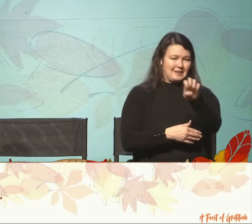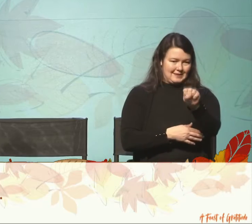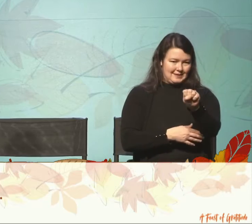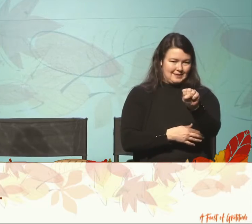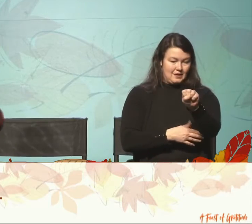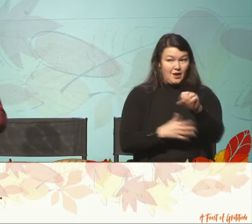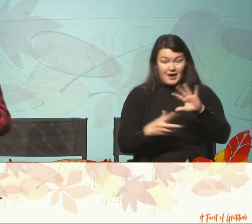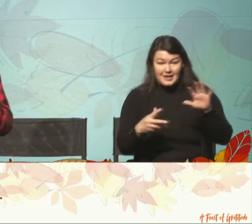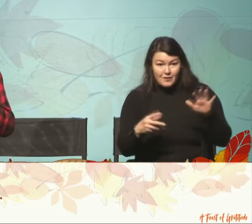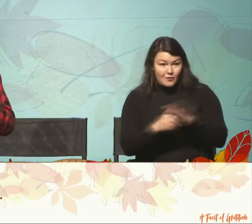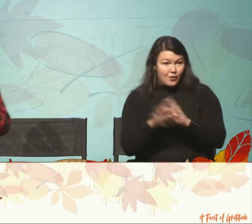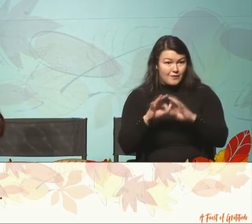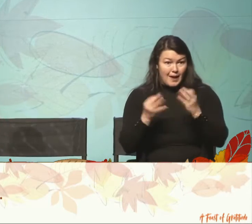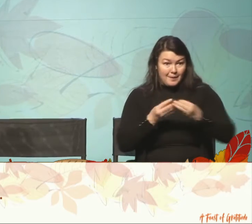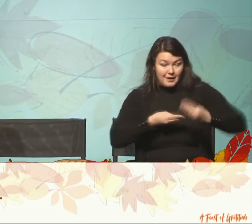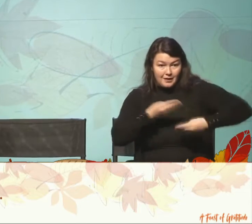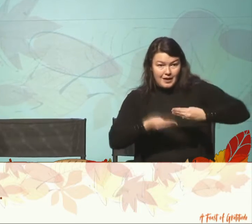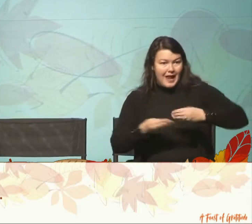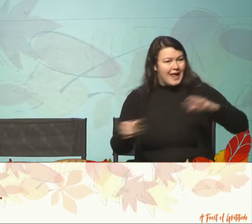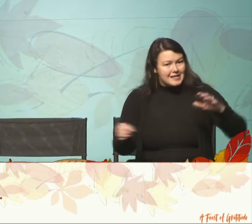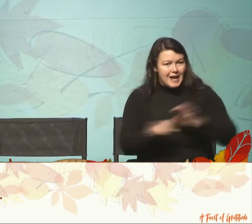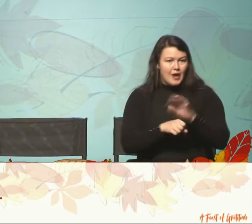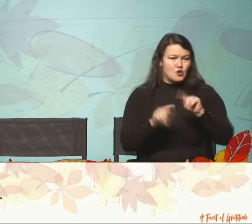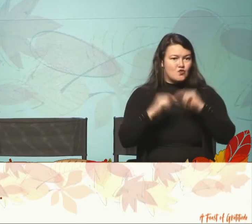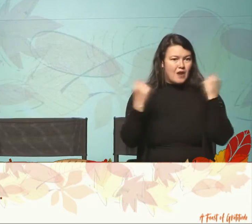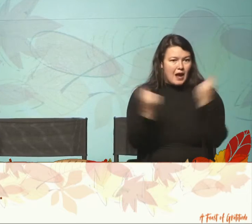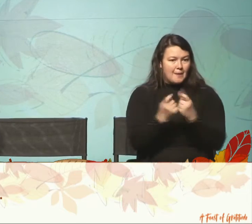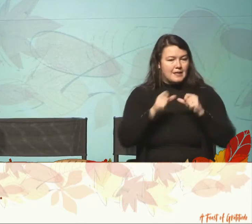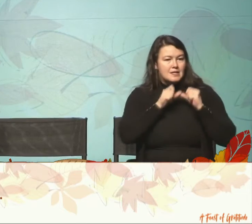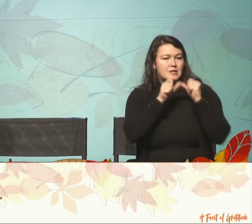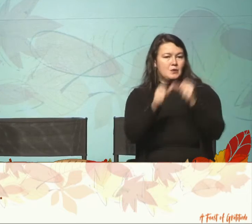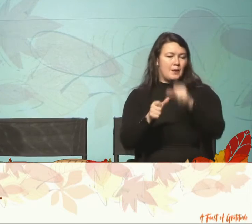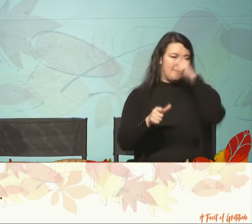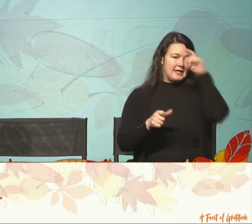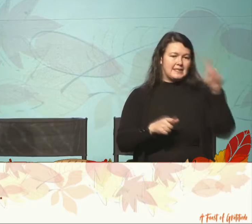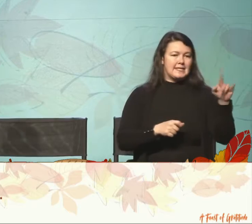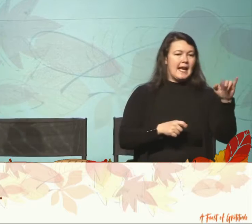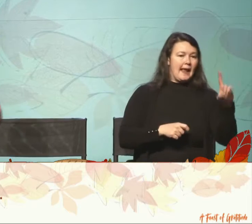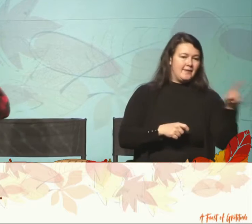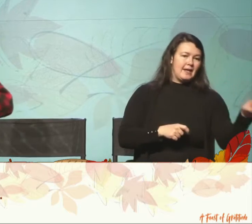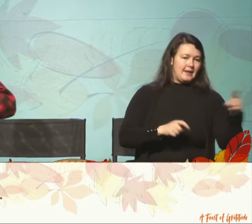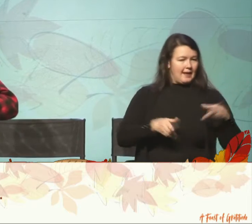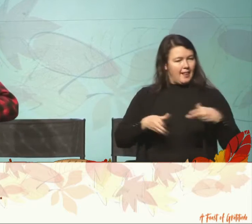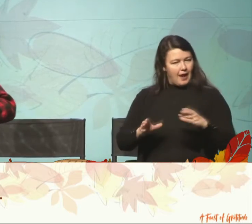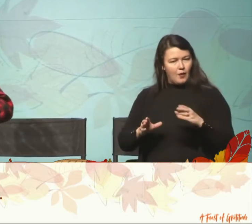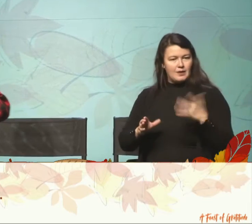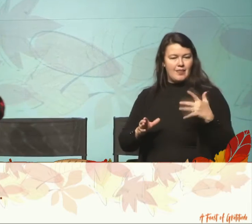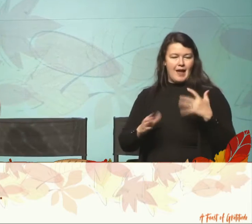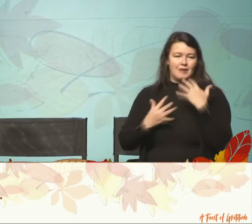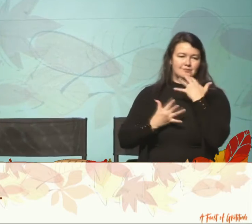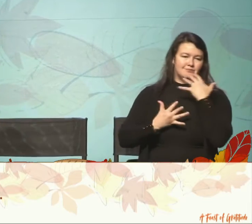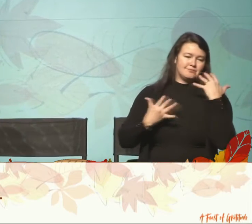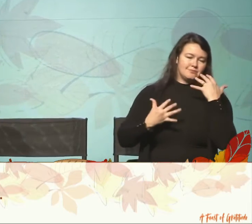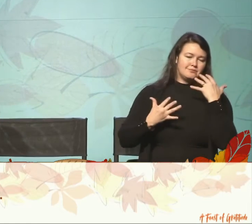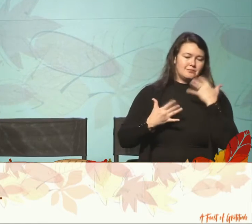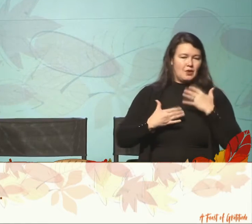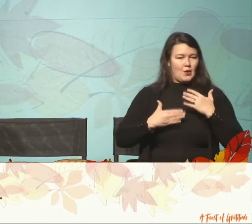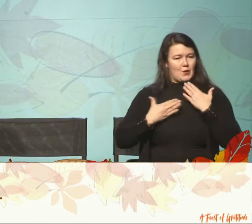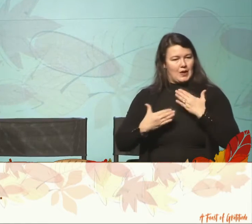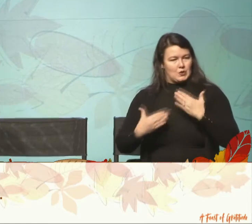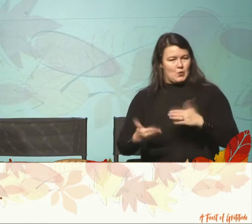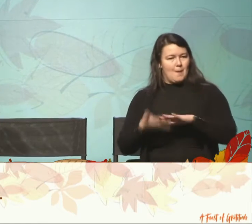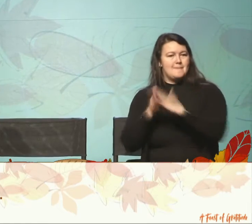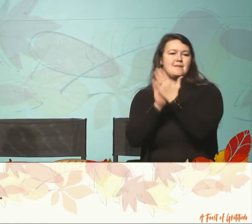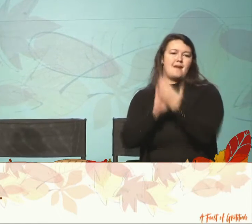entire legacy of one of the 12 tribes of Israel continues on because David allowed that emotion of gratitude become an action